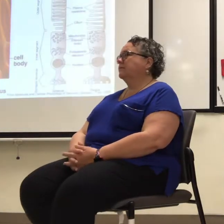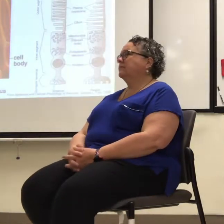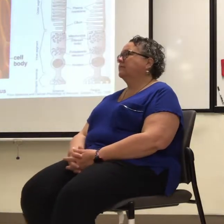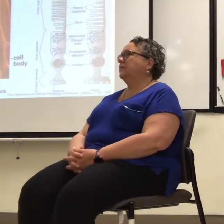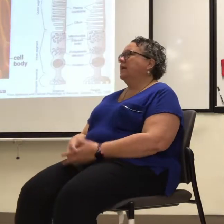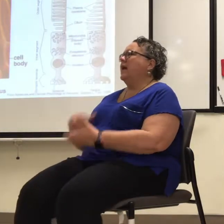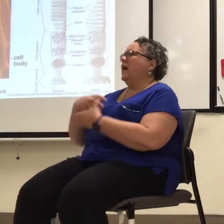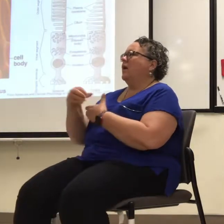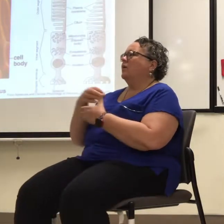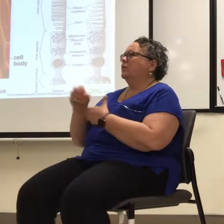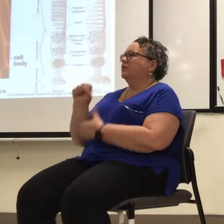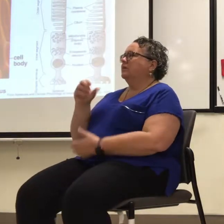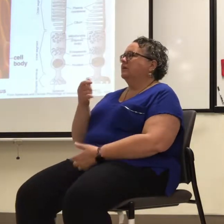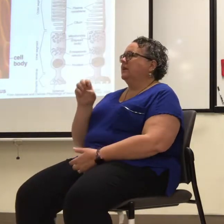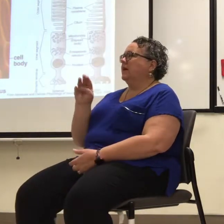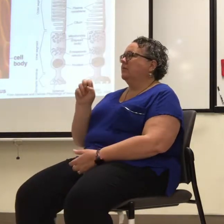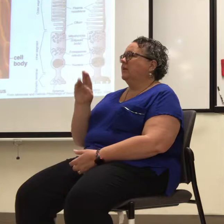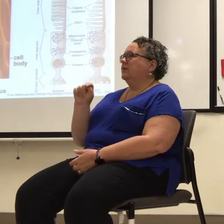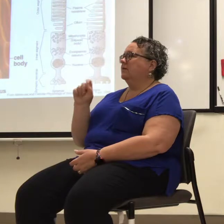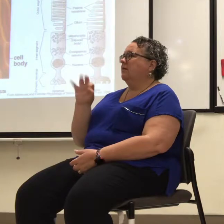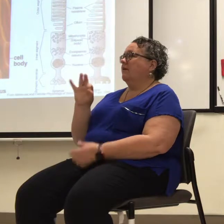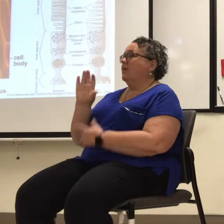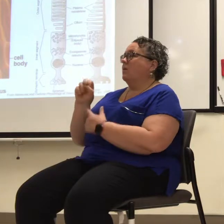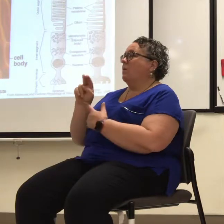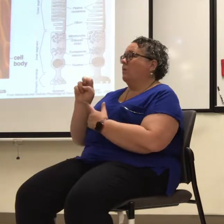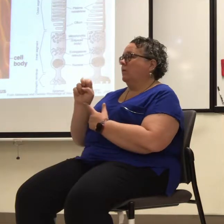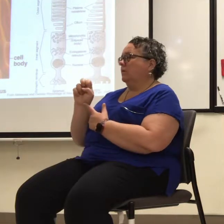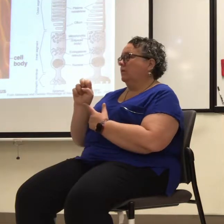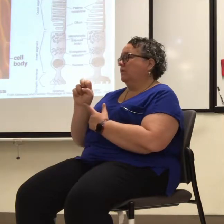Outer segment of a cone.